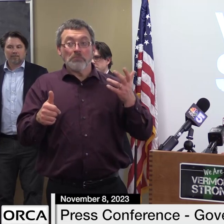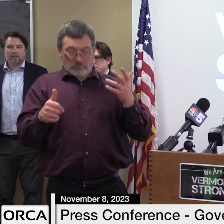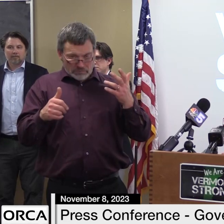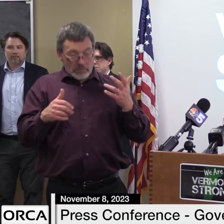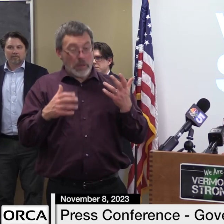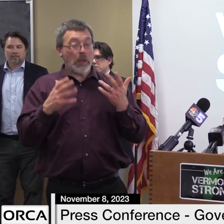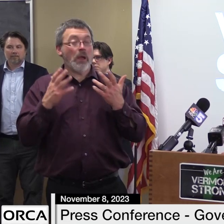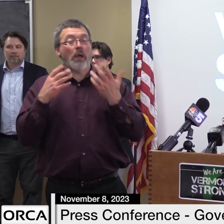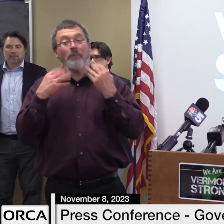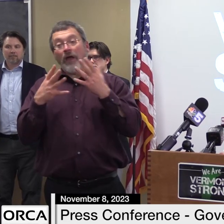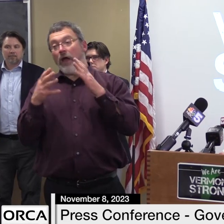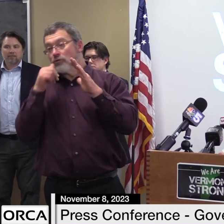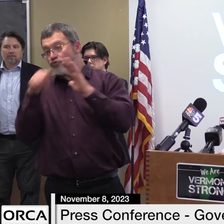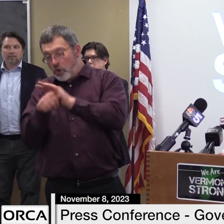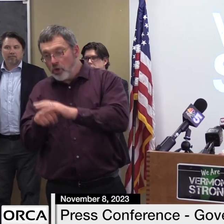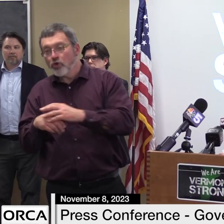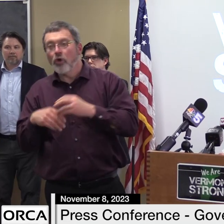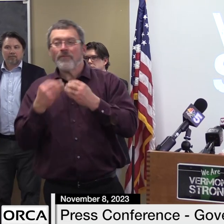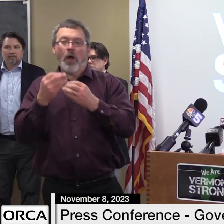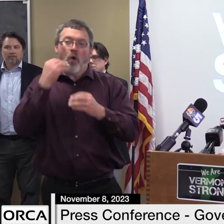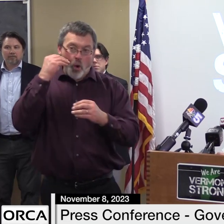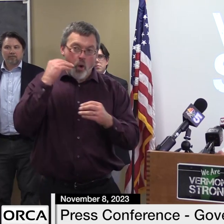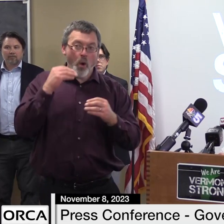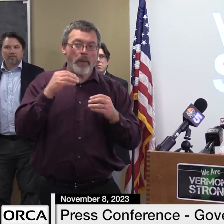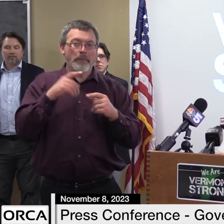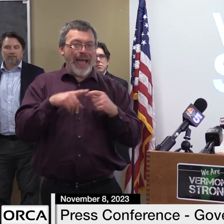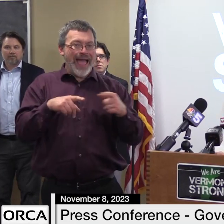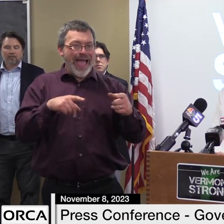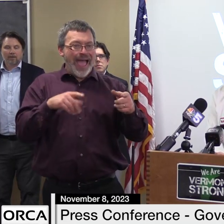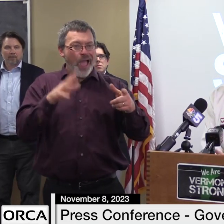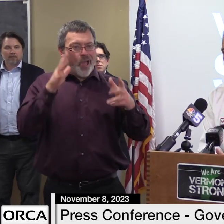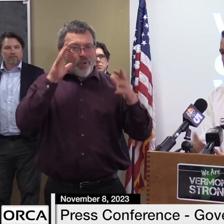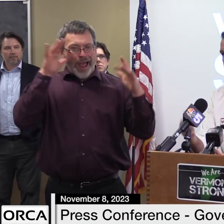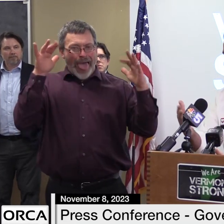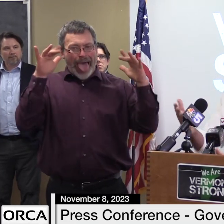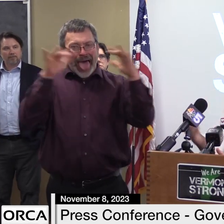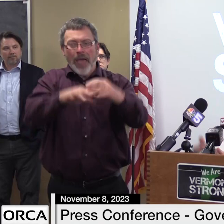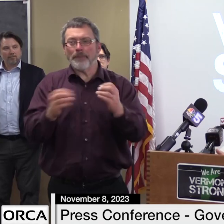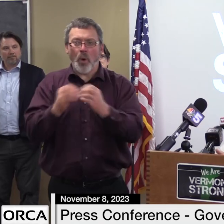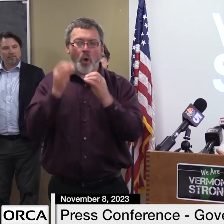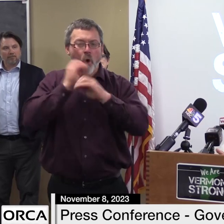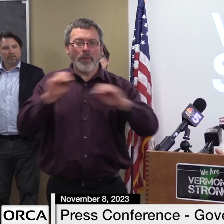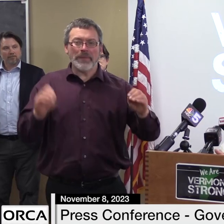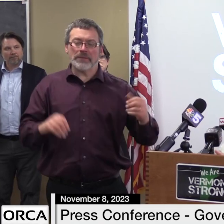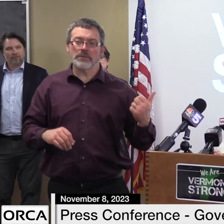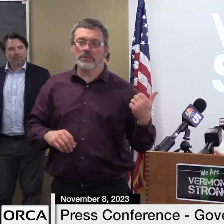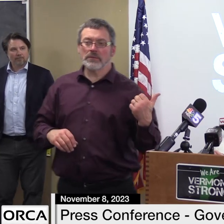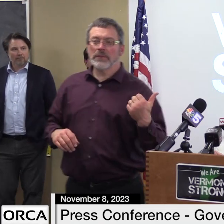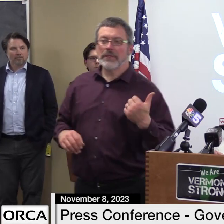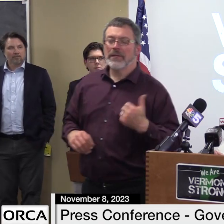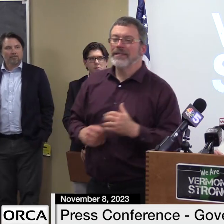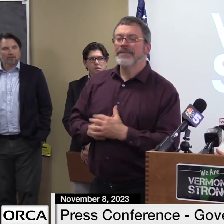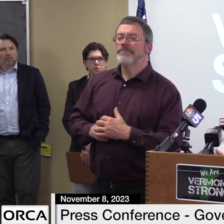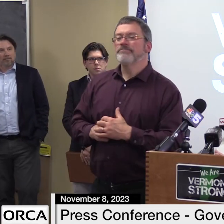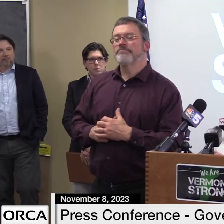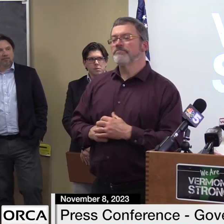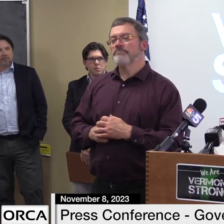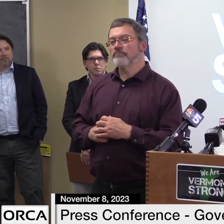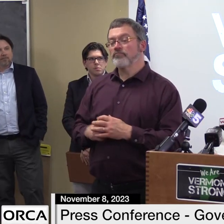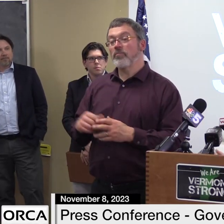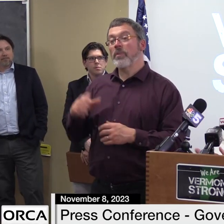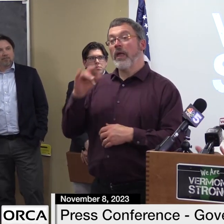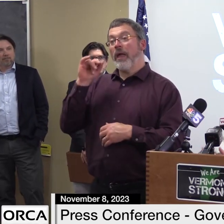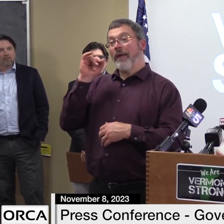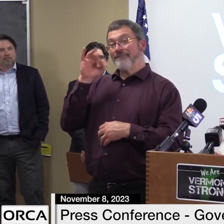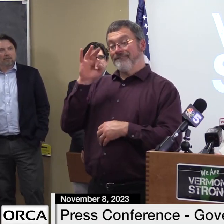food, you will have more homeless. Well, I think I would take that as if we build it, they will come in